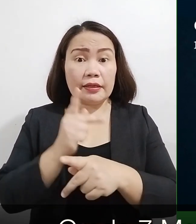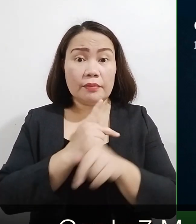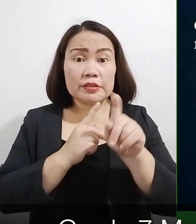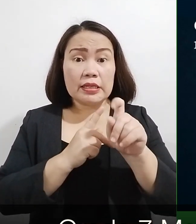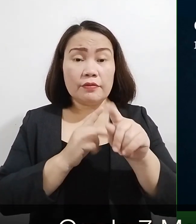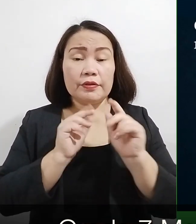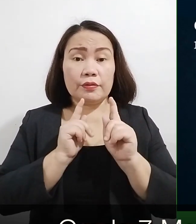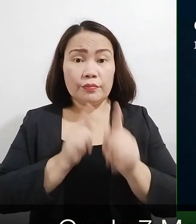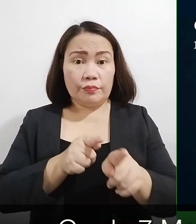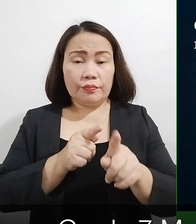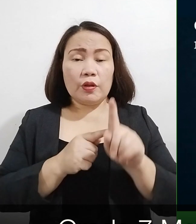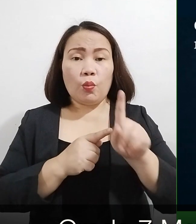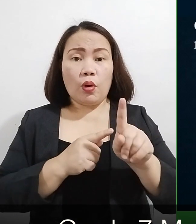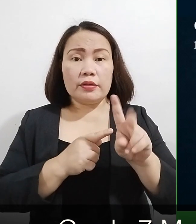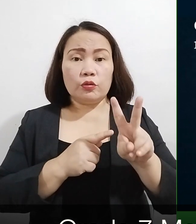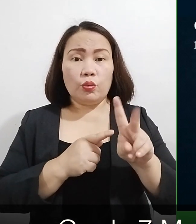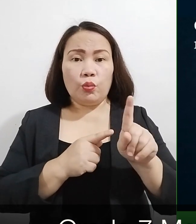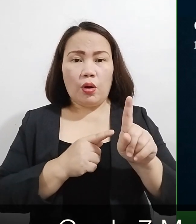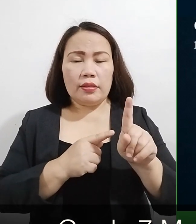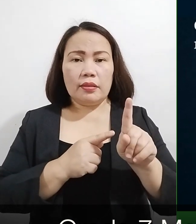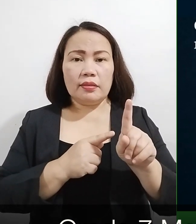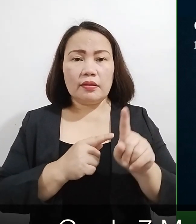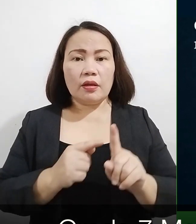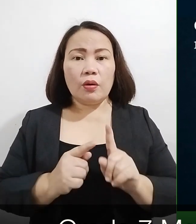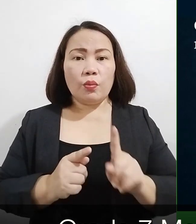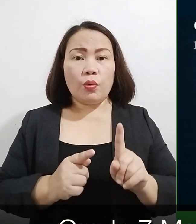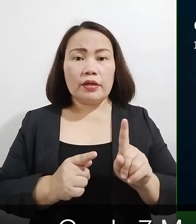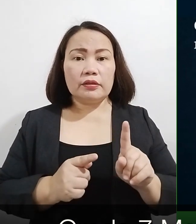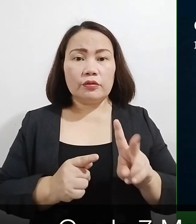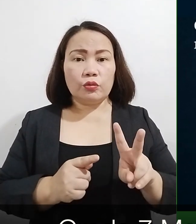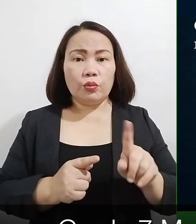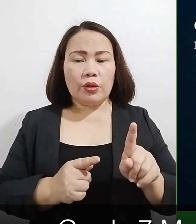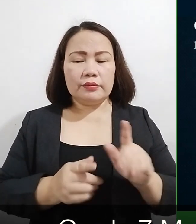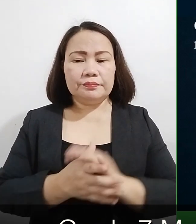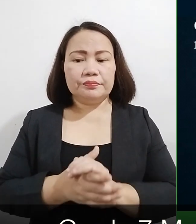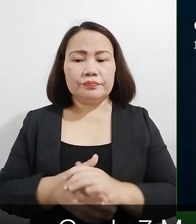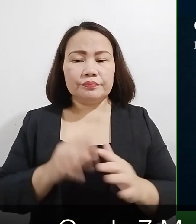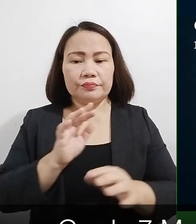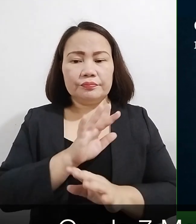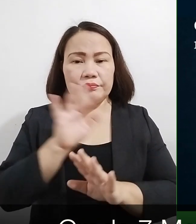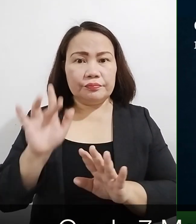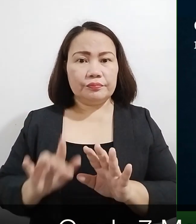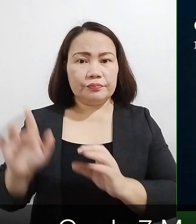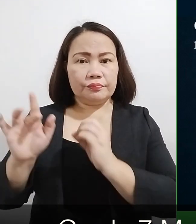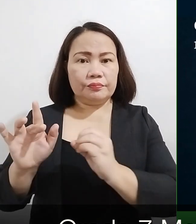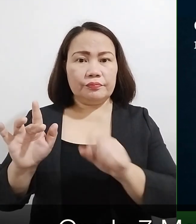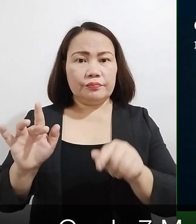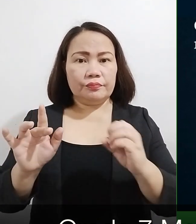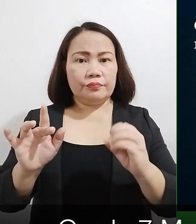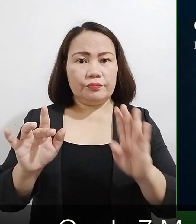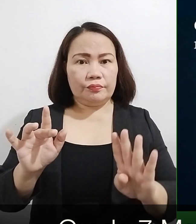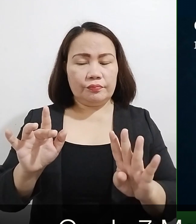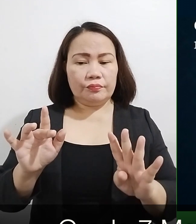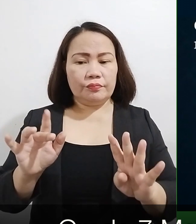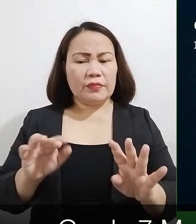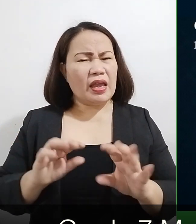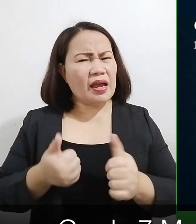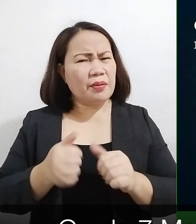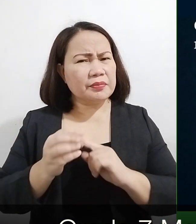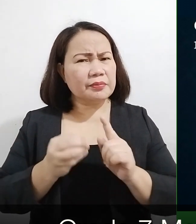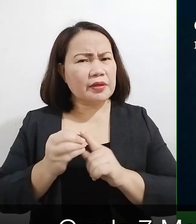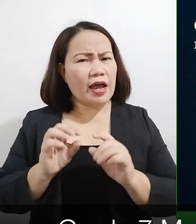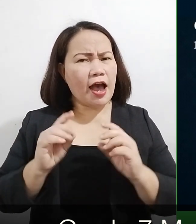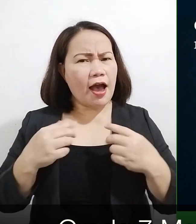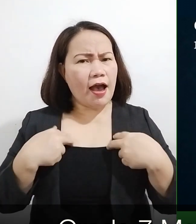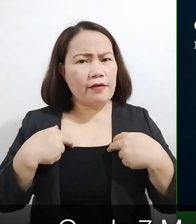itself, we will result to 121. And then next, square root of 0.04. Paano kapag may